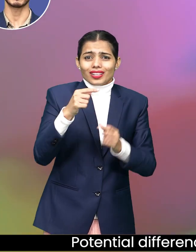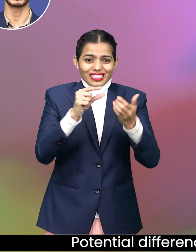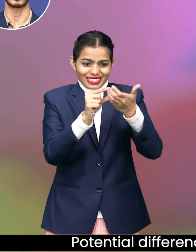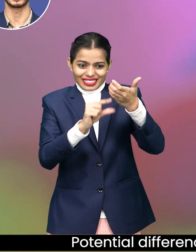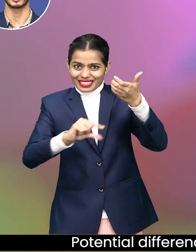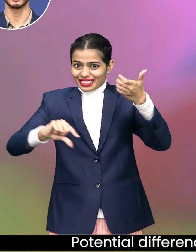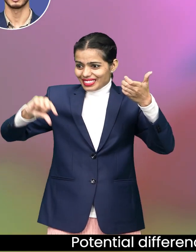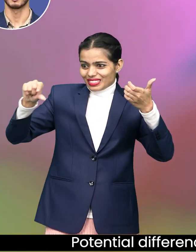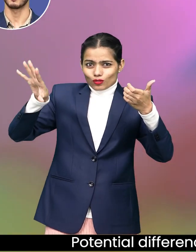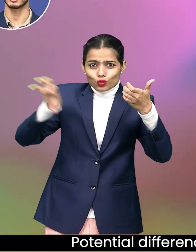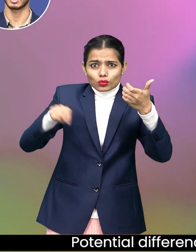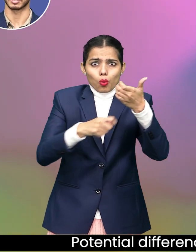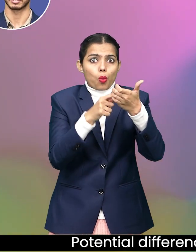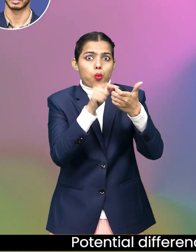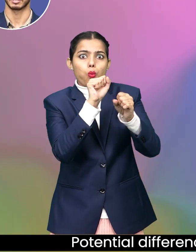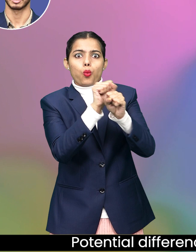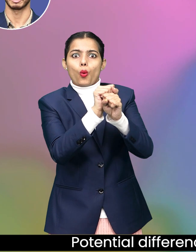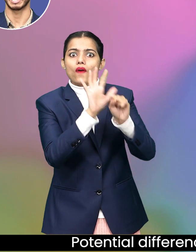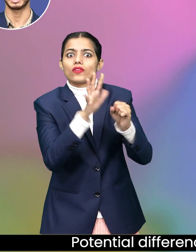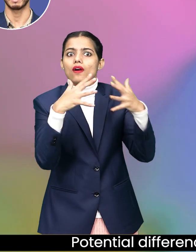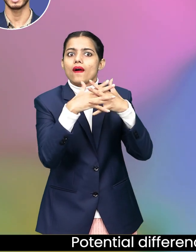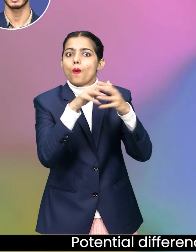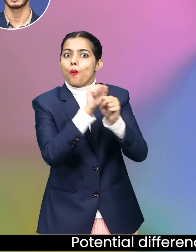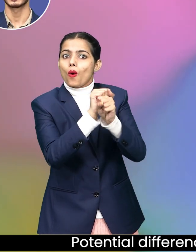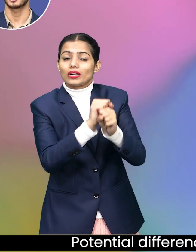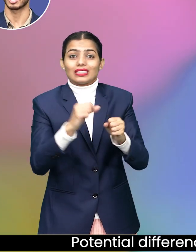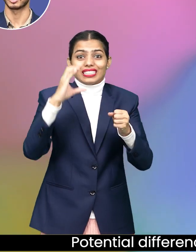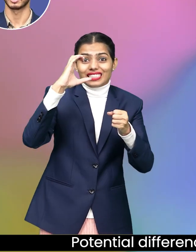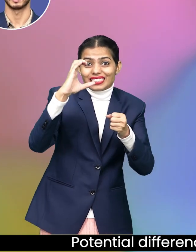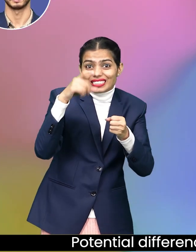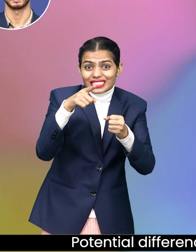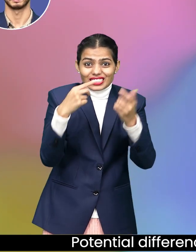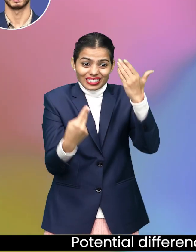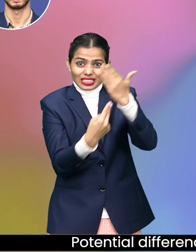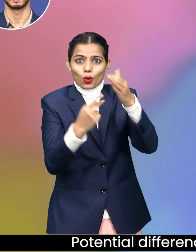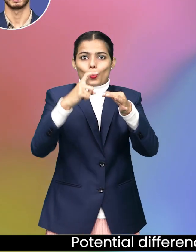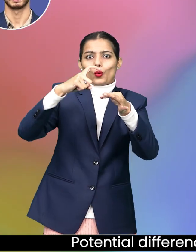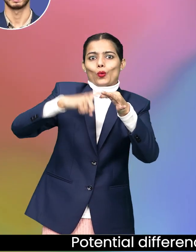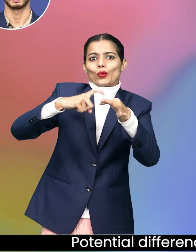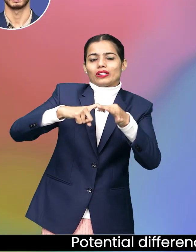Potential difference equals to work done divided by charge.